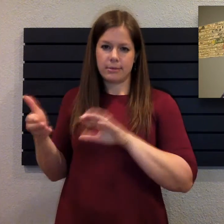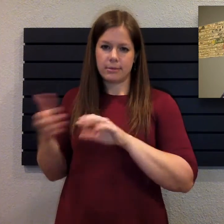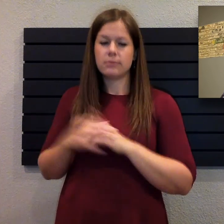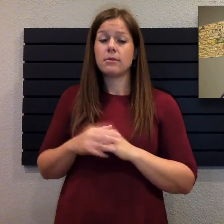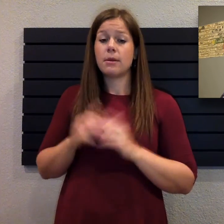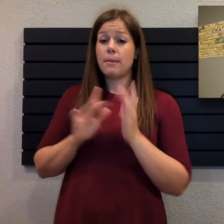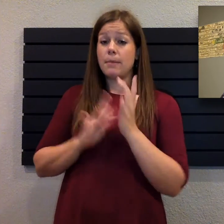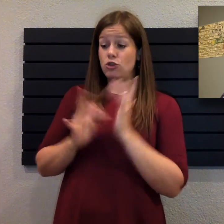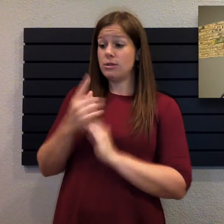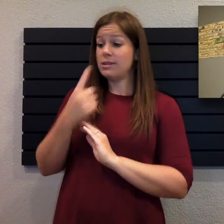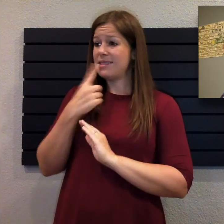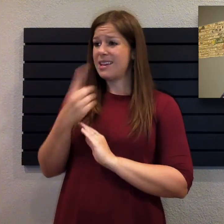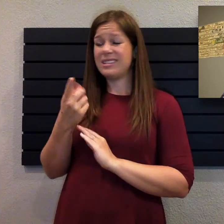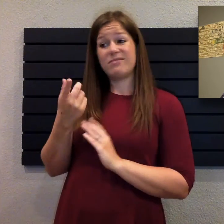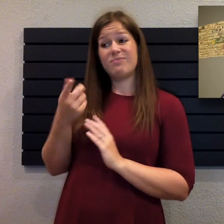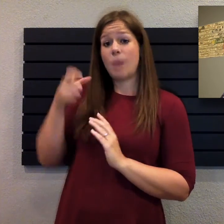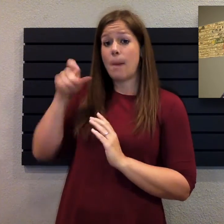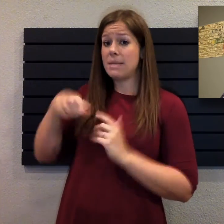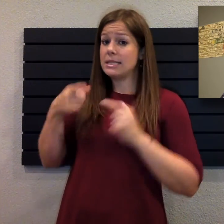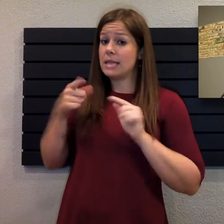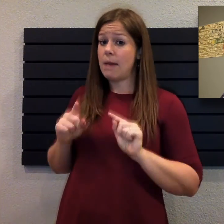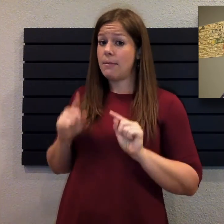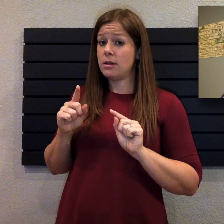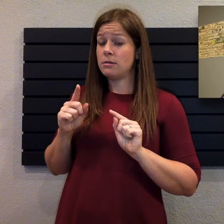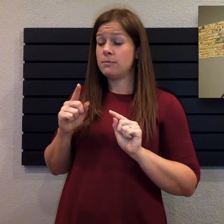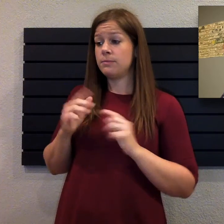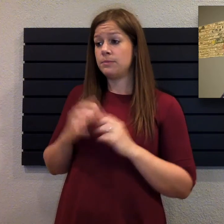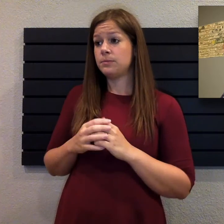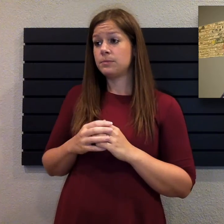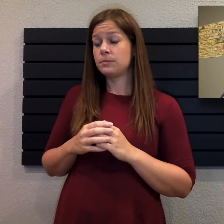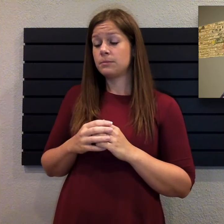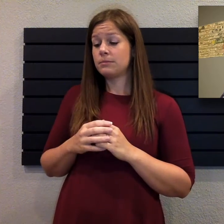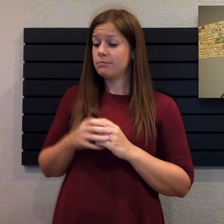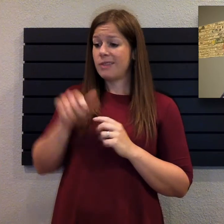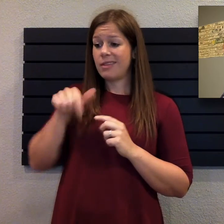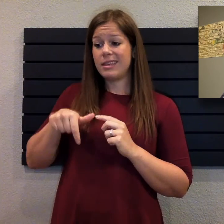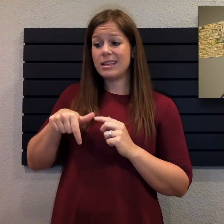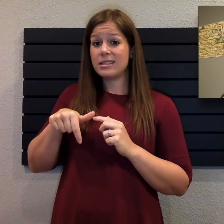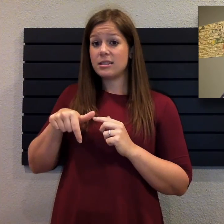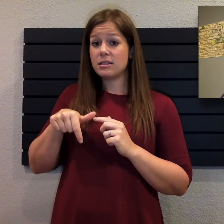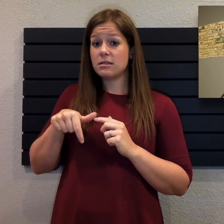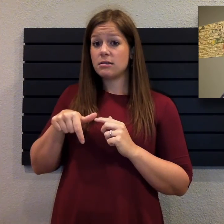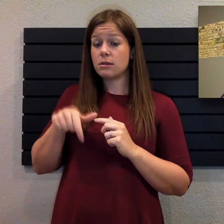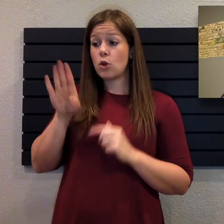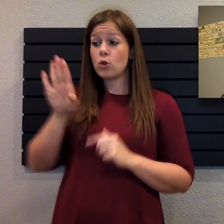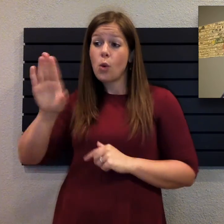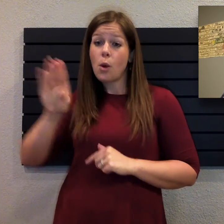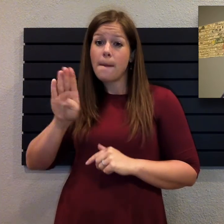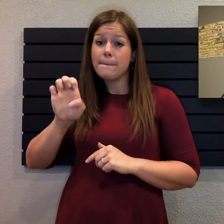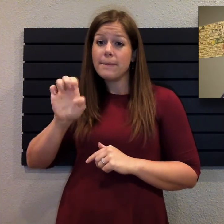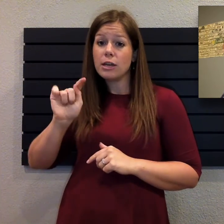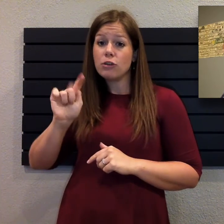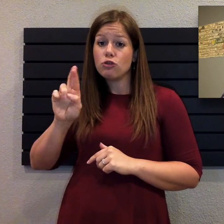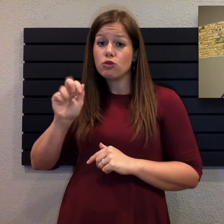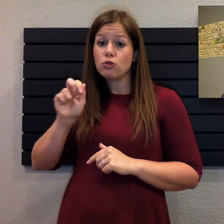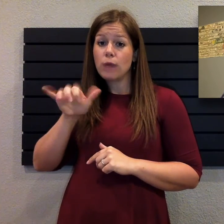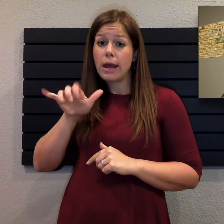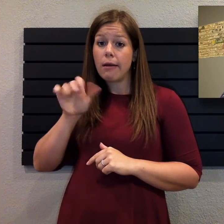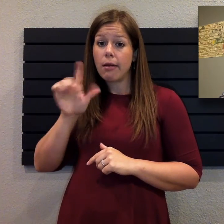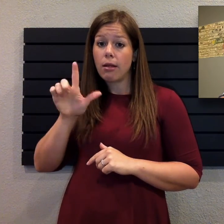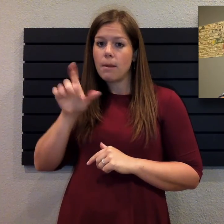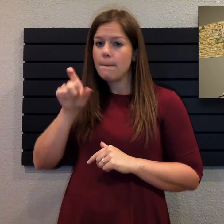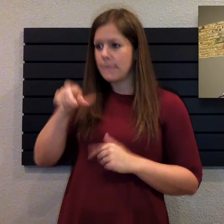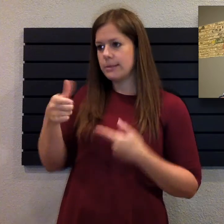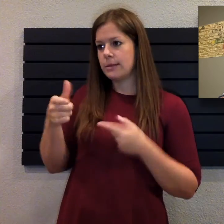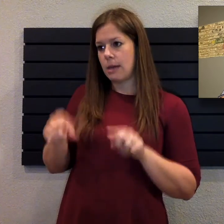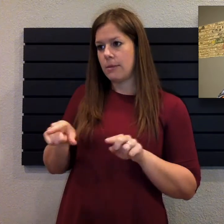happen. Because it says, and he was numbered with the transgressors. This has to happen as a fulfillment here. And